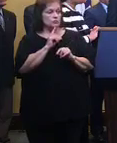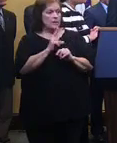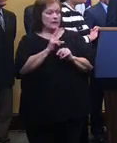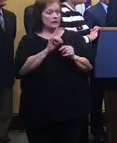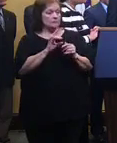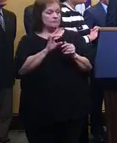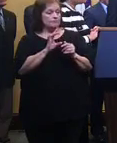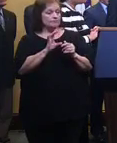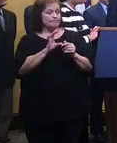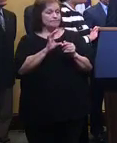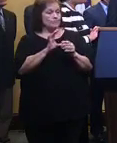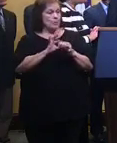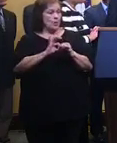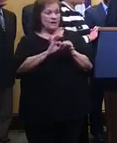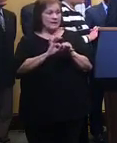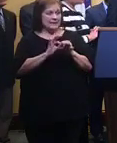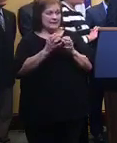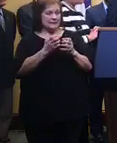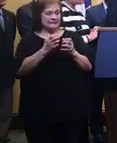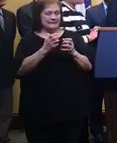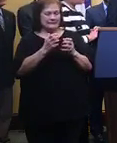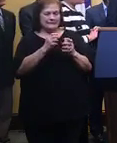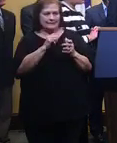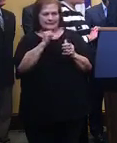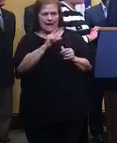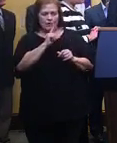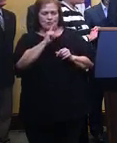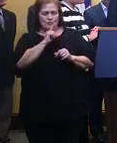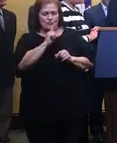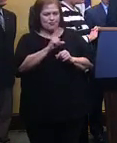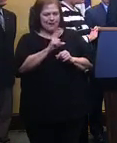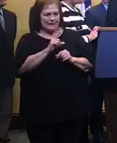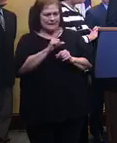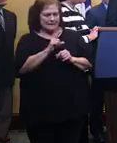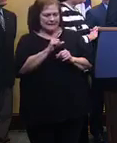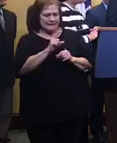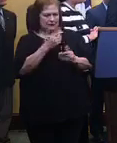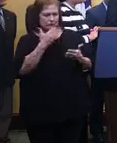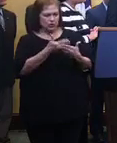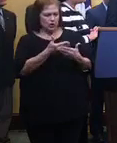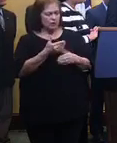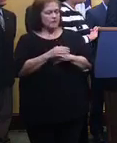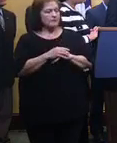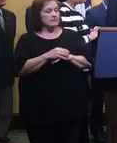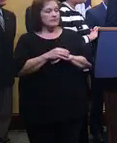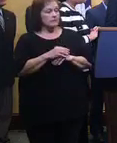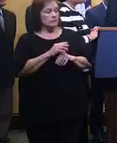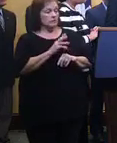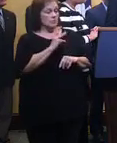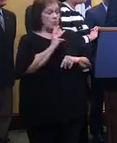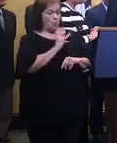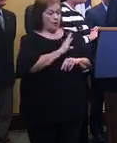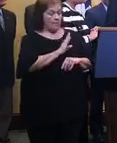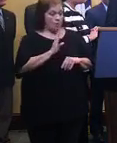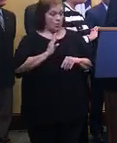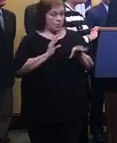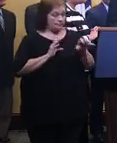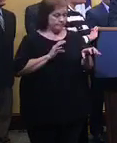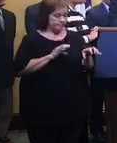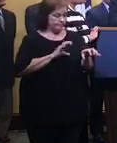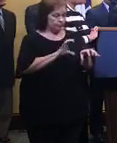coordination wasn't where you would expect it to be as a resident. You had the Sewage and Water Board doing its